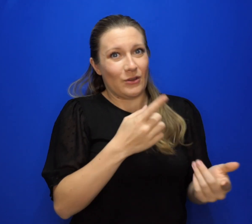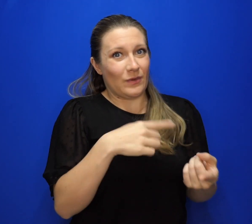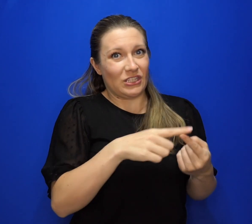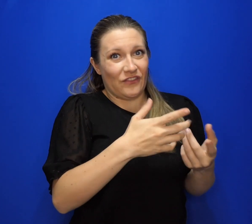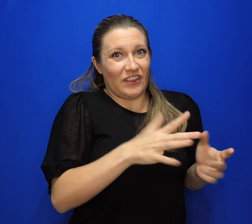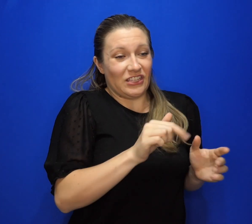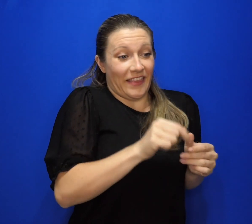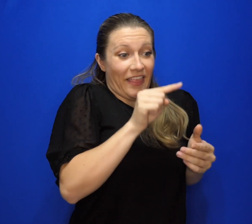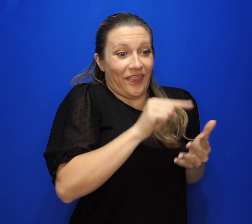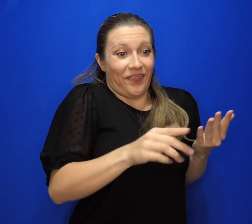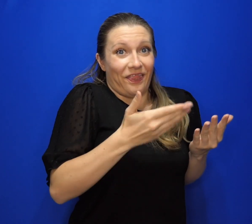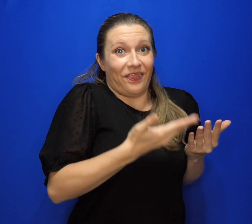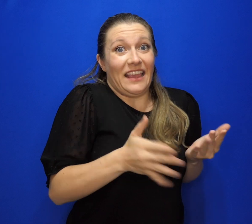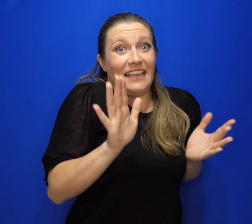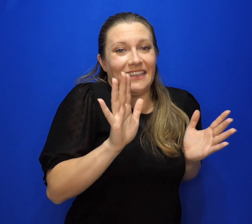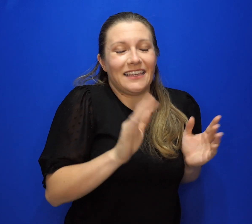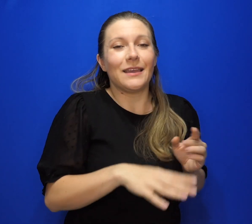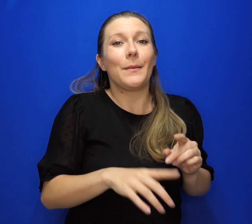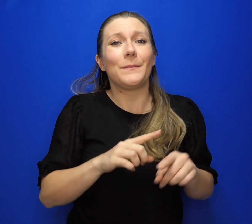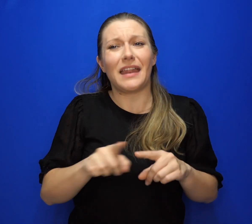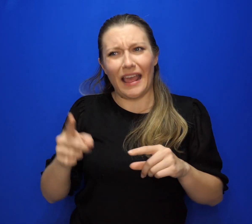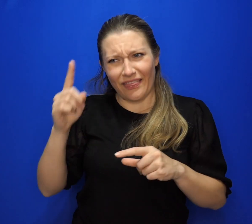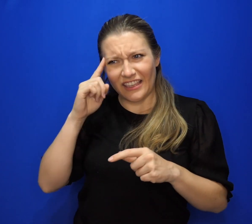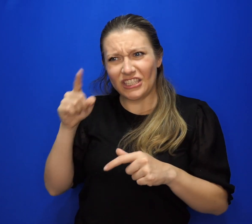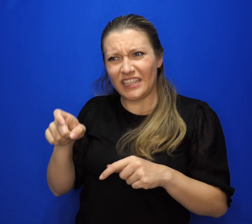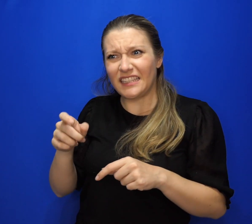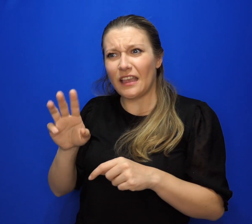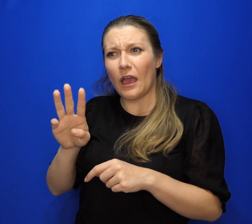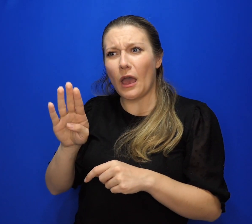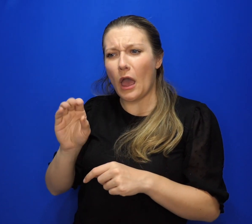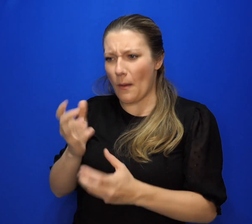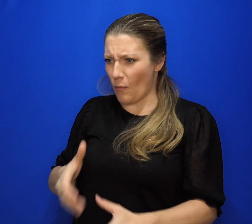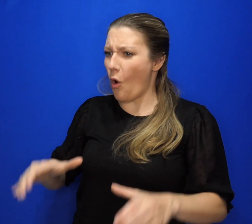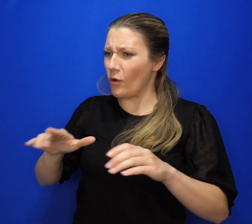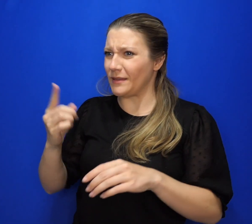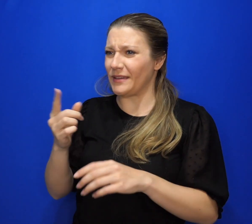bowl. So somebody get her a bowl. Yeah. Exactly.